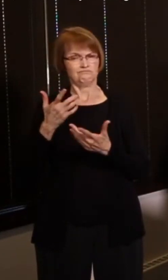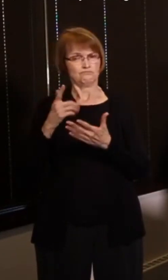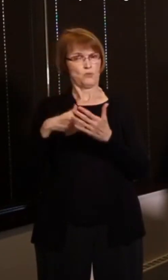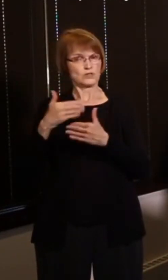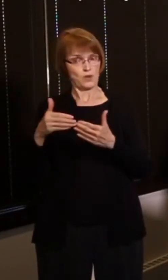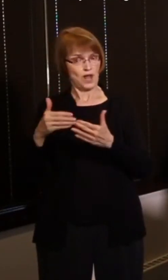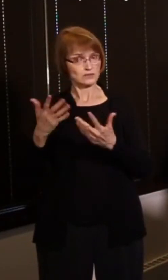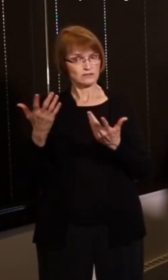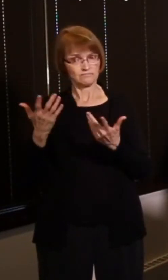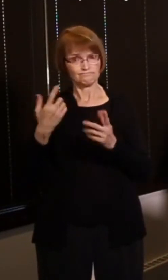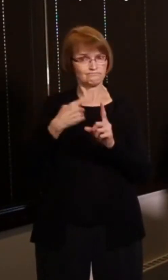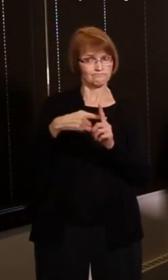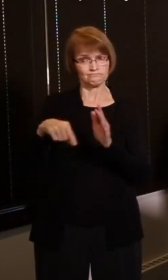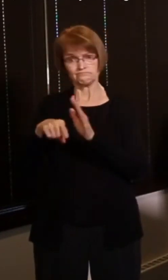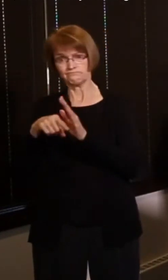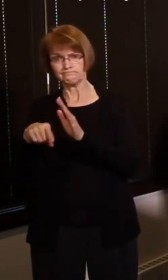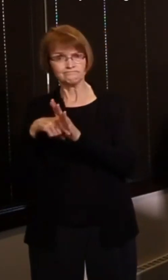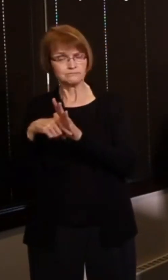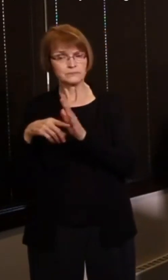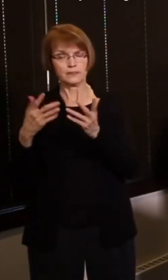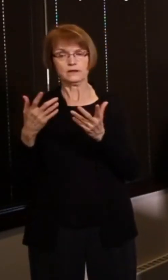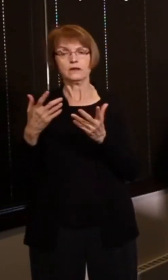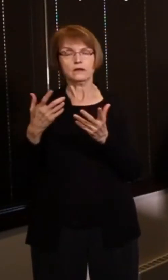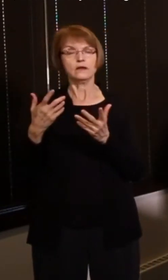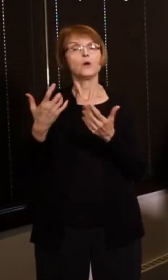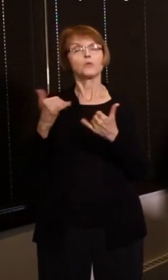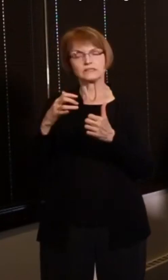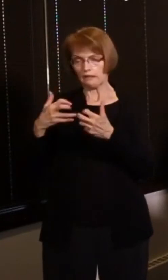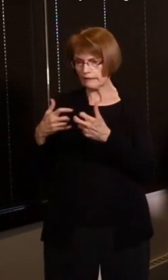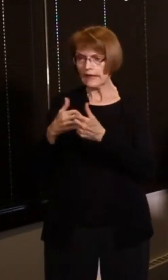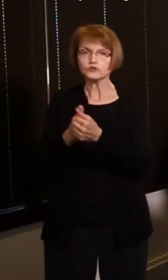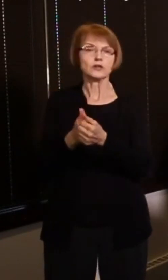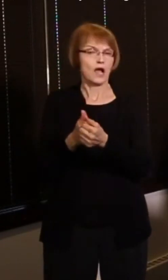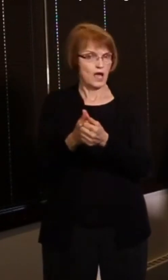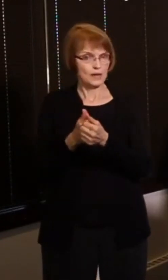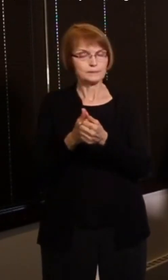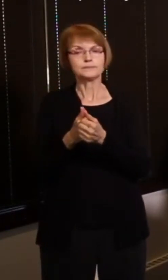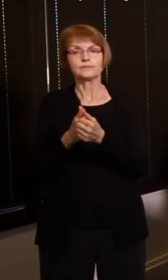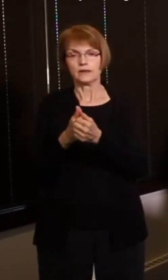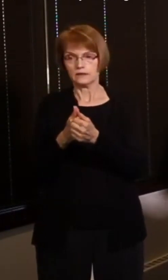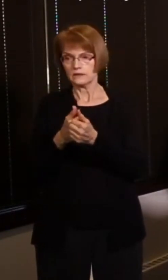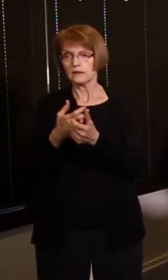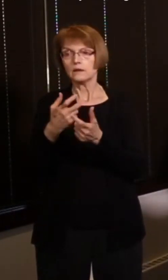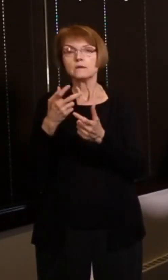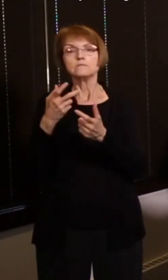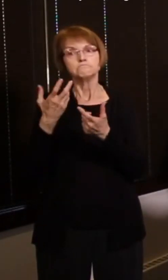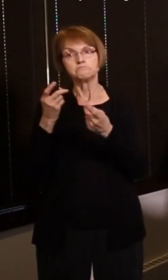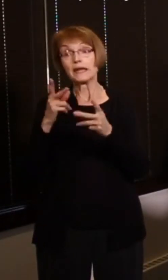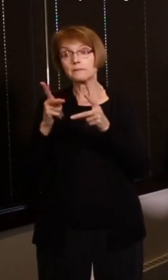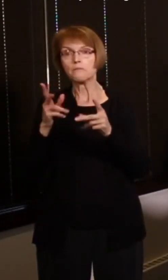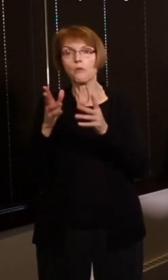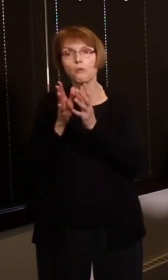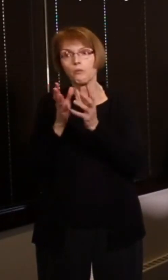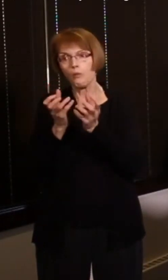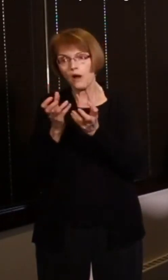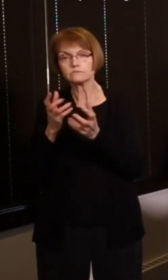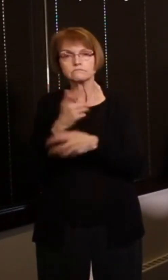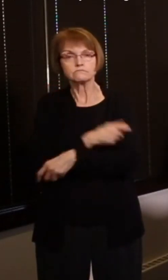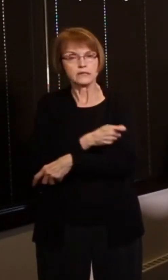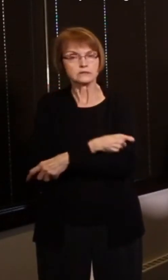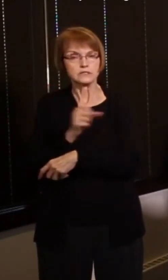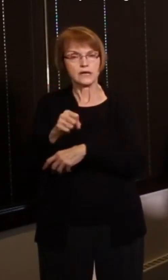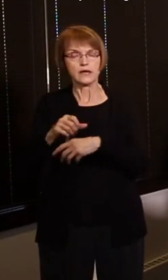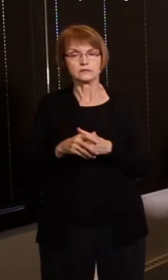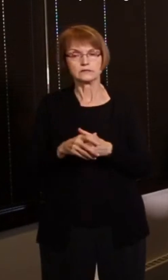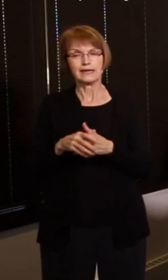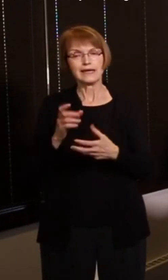I think, playing some catch up from earlier in the year. We're still seeing significant demand, so it's a little bit difficult question to answer because we